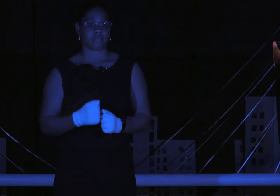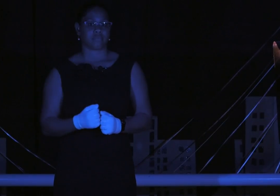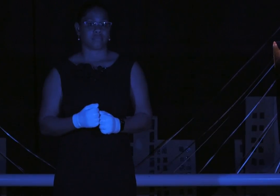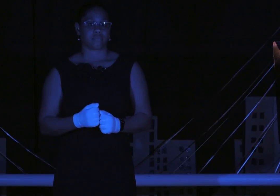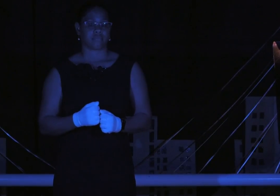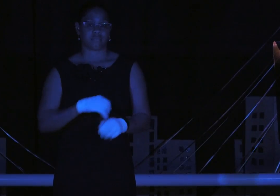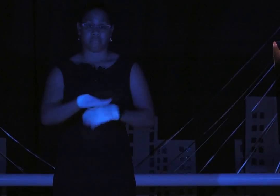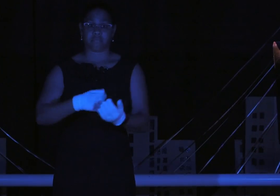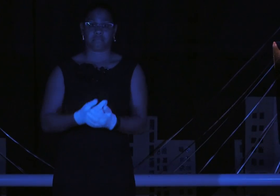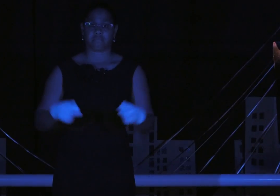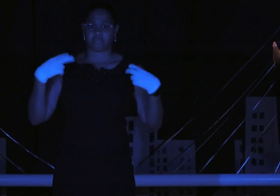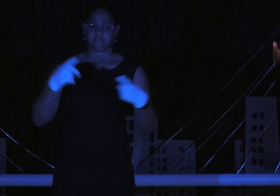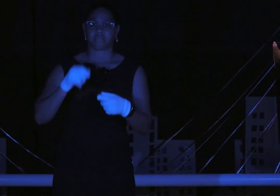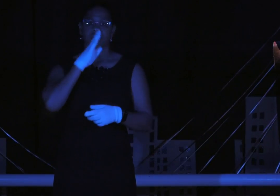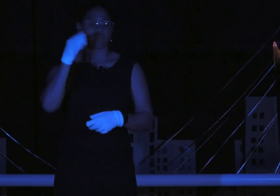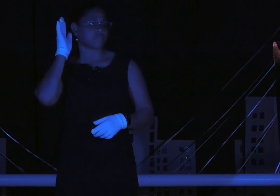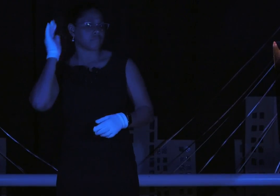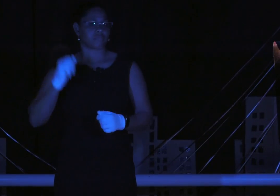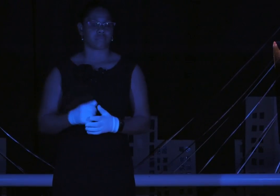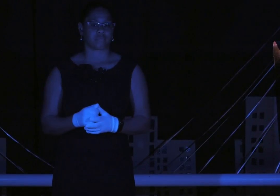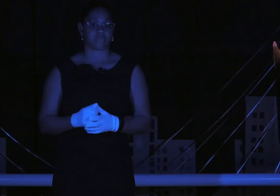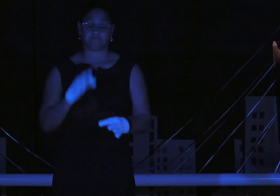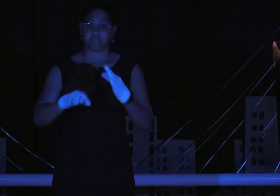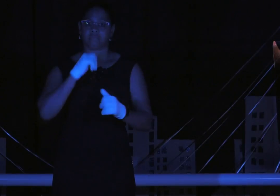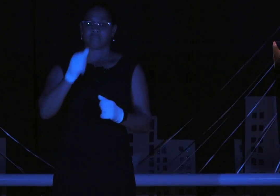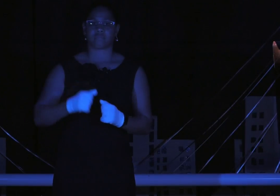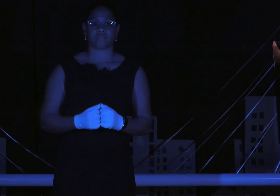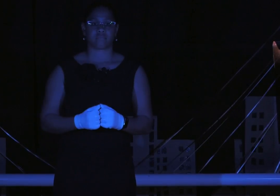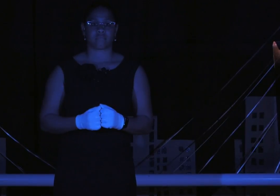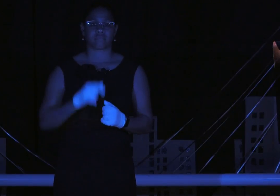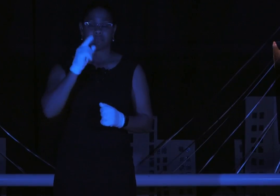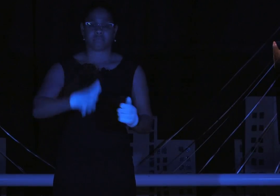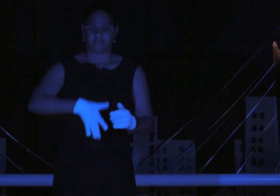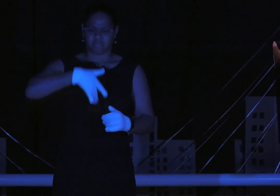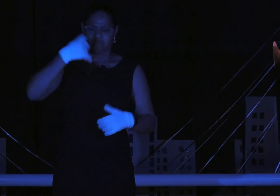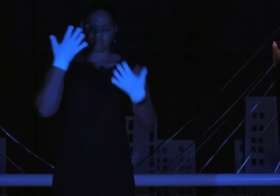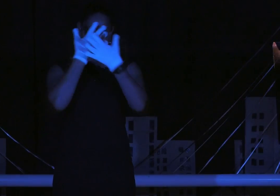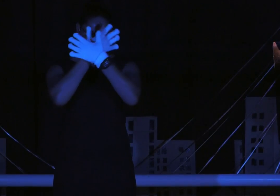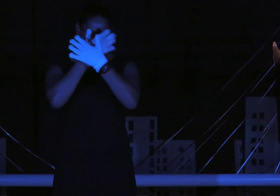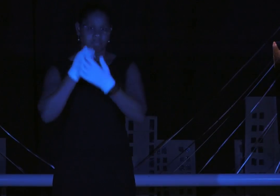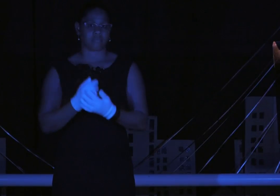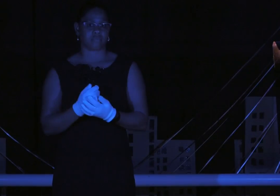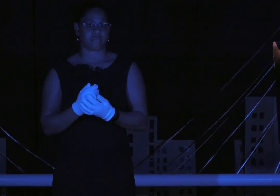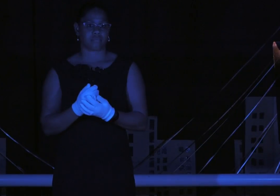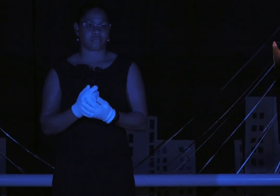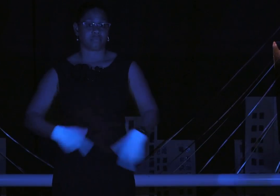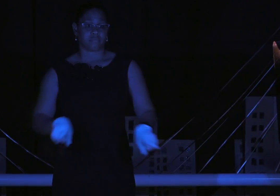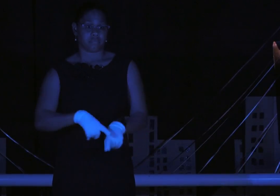ideas always have to be heard. If not, You feel a bit downgraded, like yours was